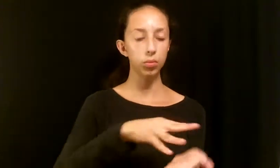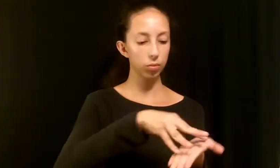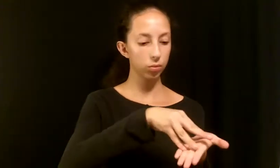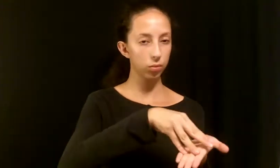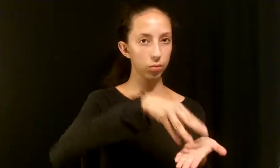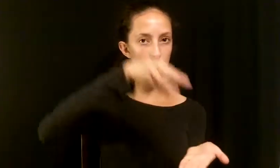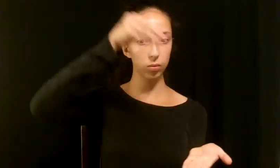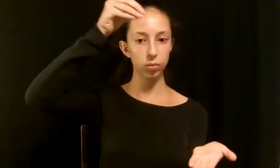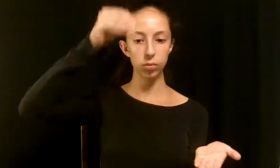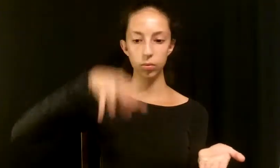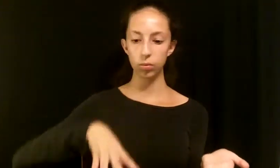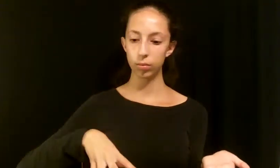it is student.